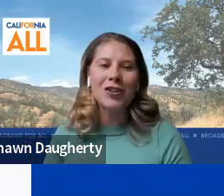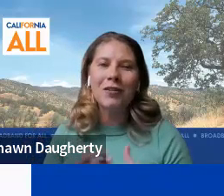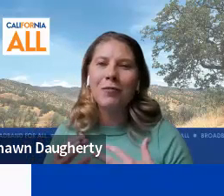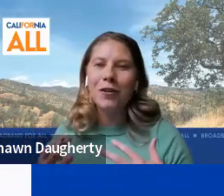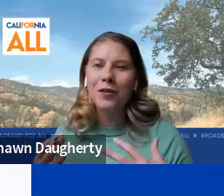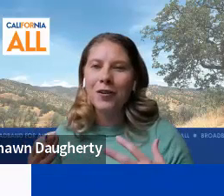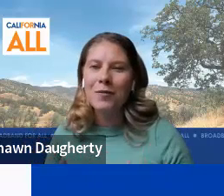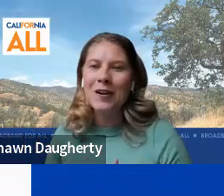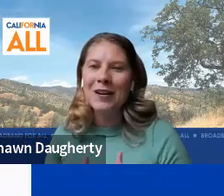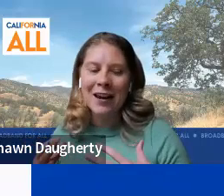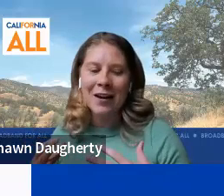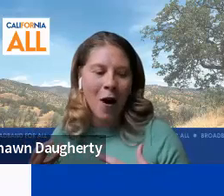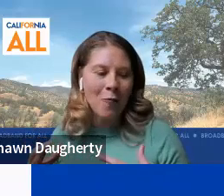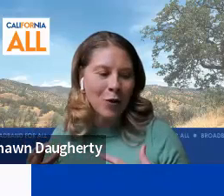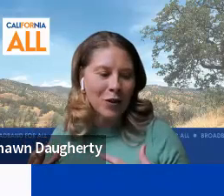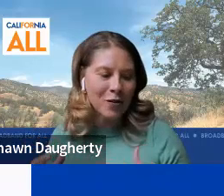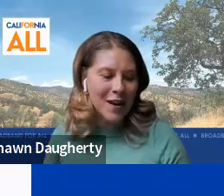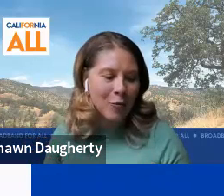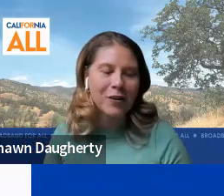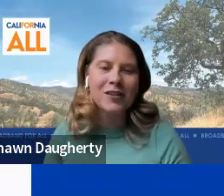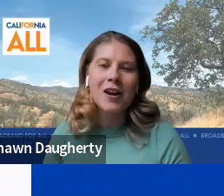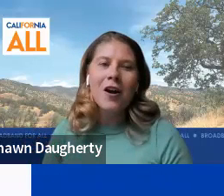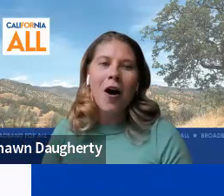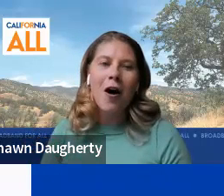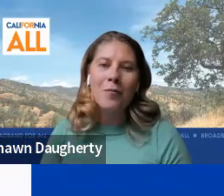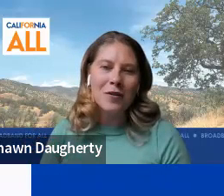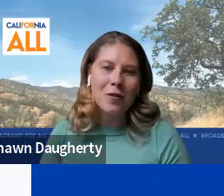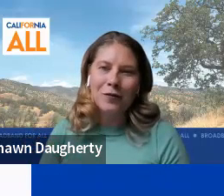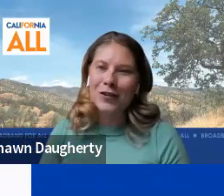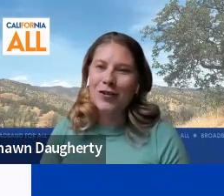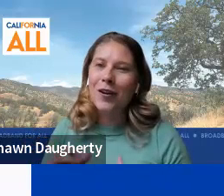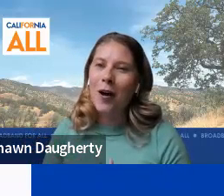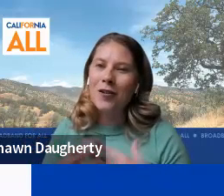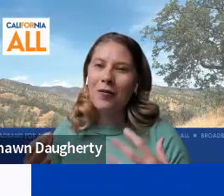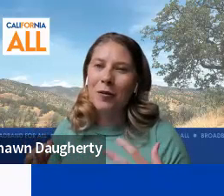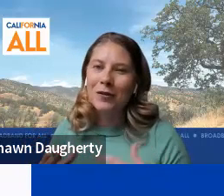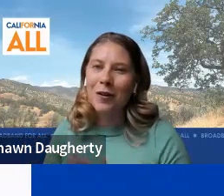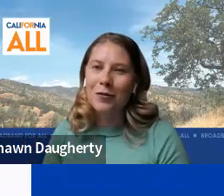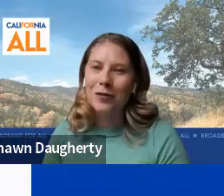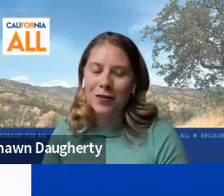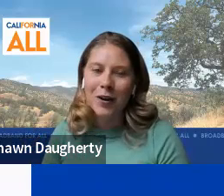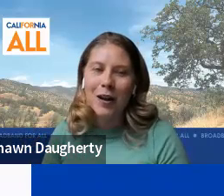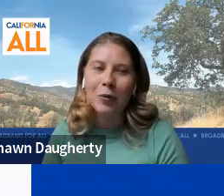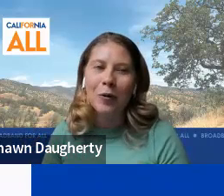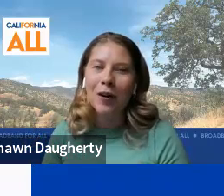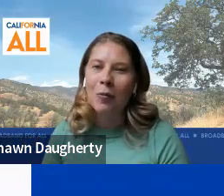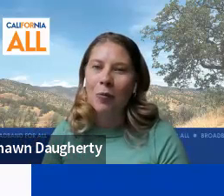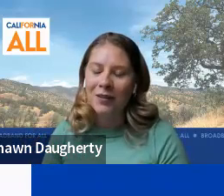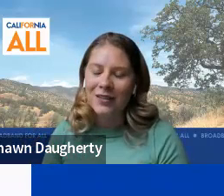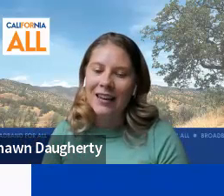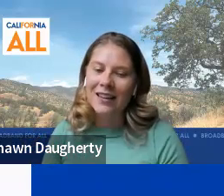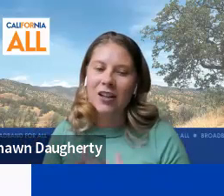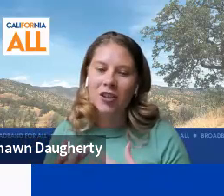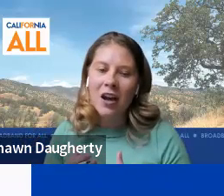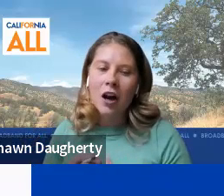with your communities, that with your networks. Richard, I hope, everyone who's gone through your training program will take it. That's such